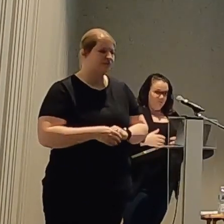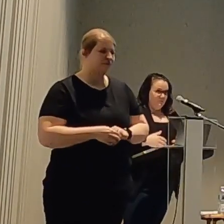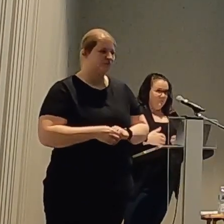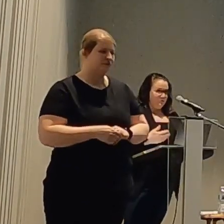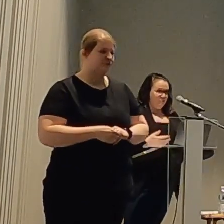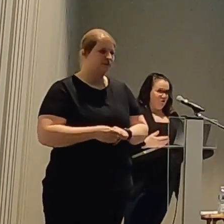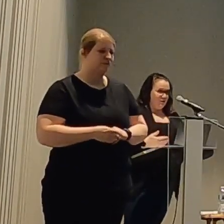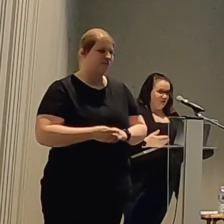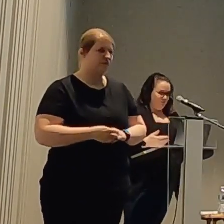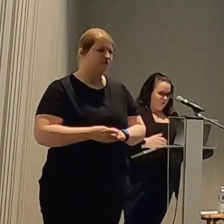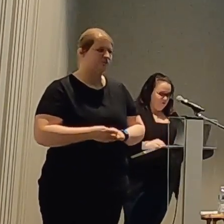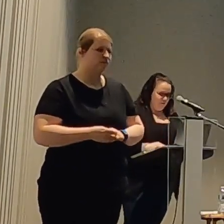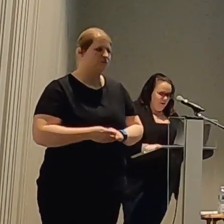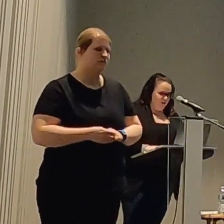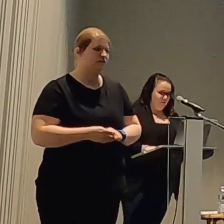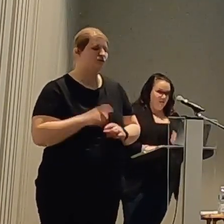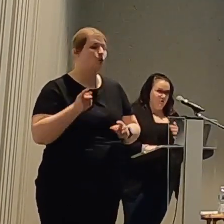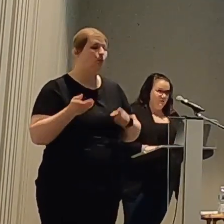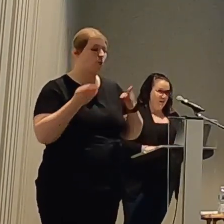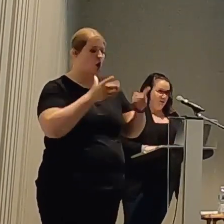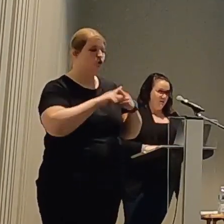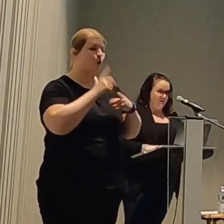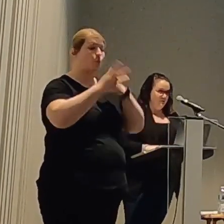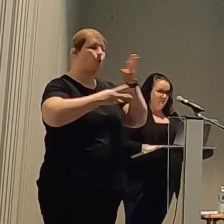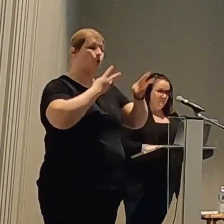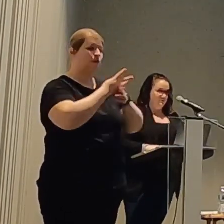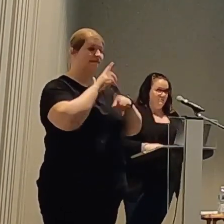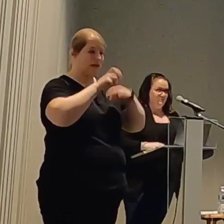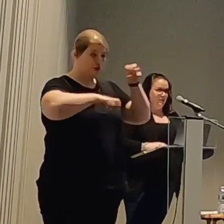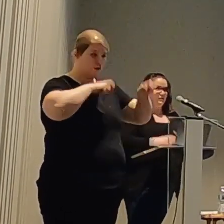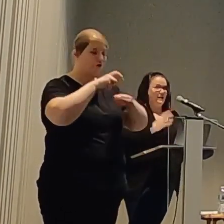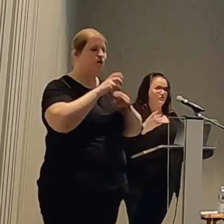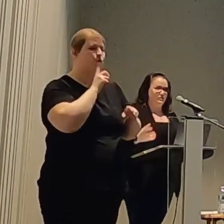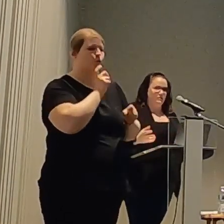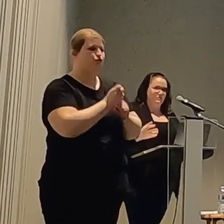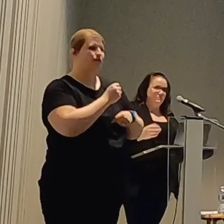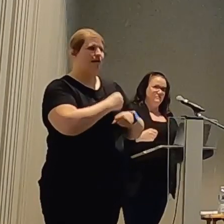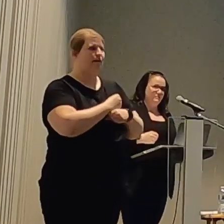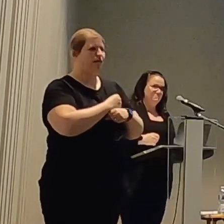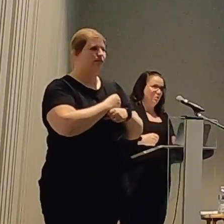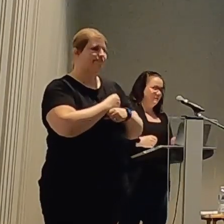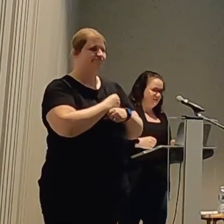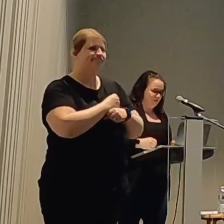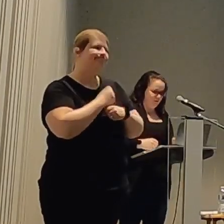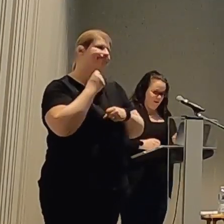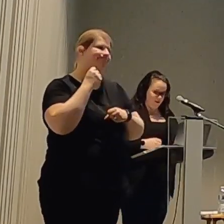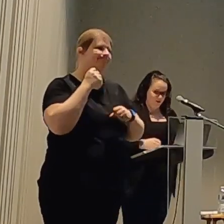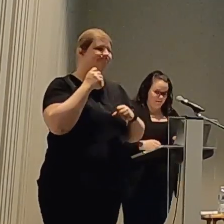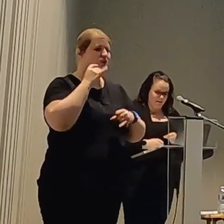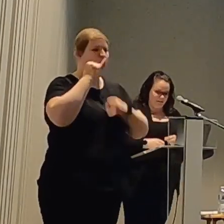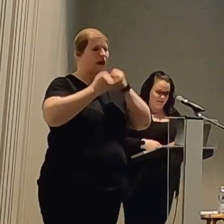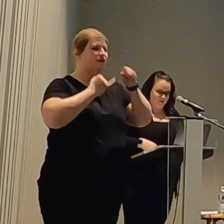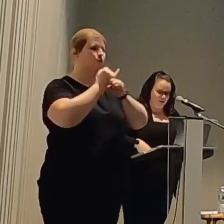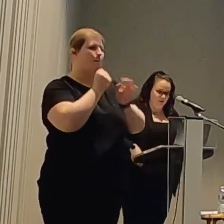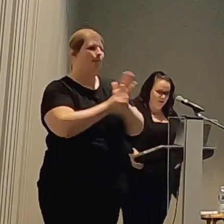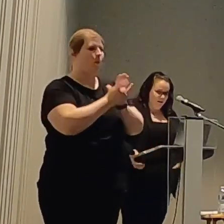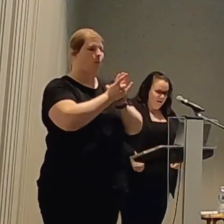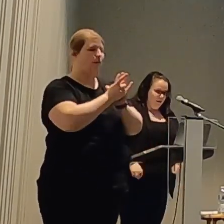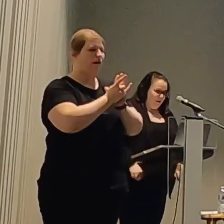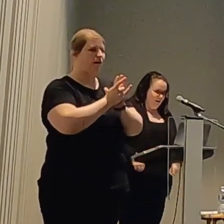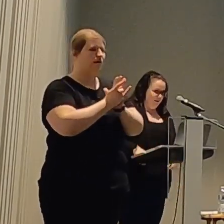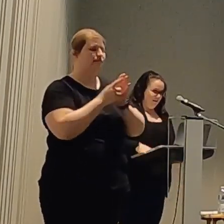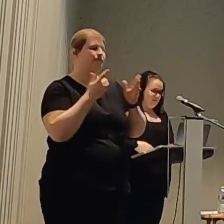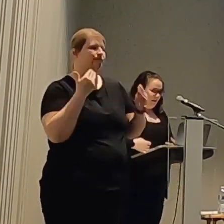So this was brought to the World's Fair. It created an international moment, an international